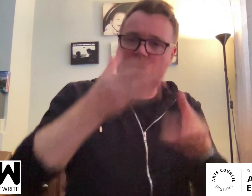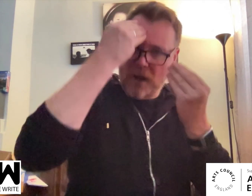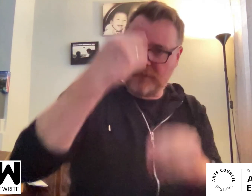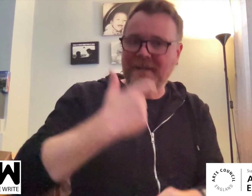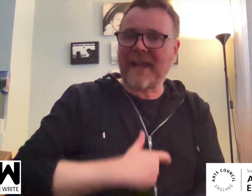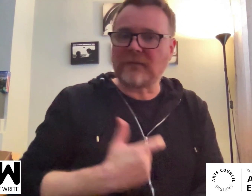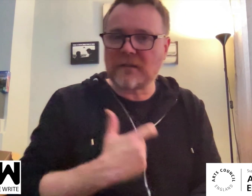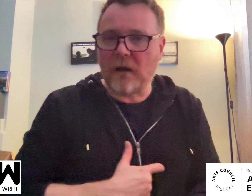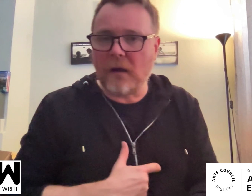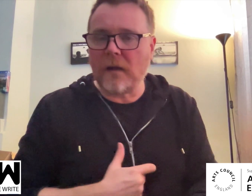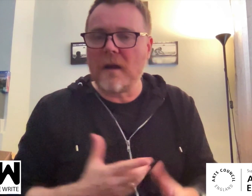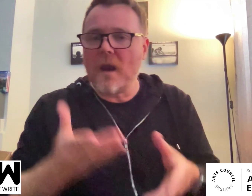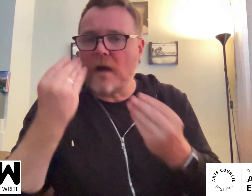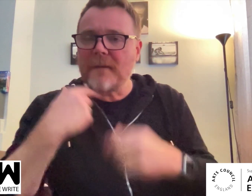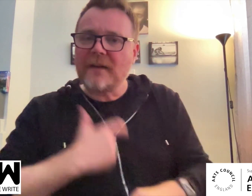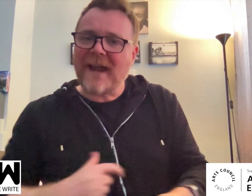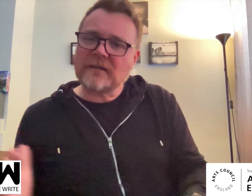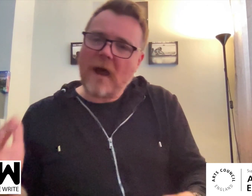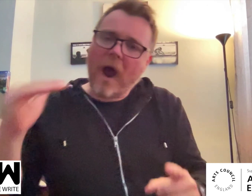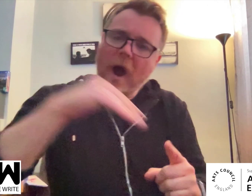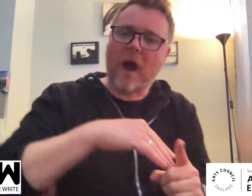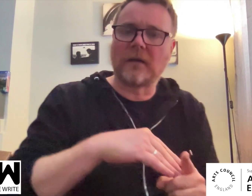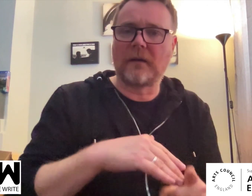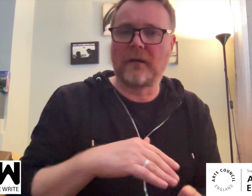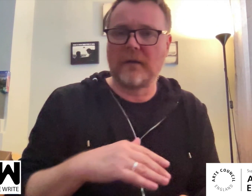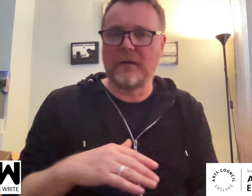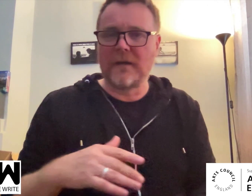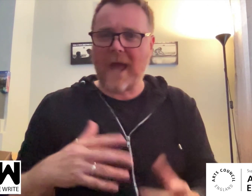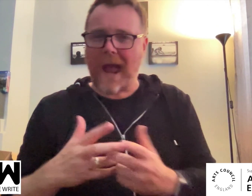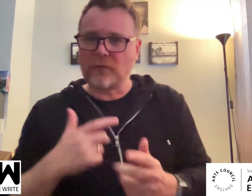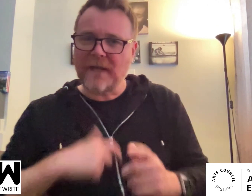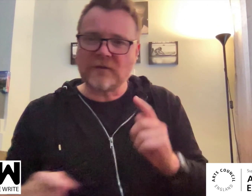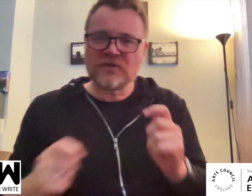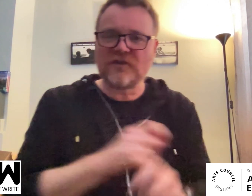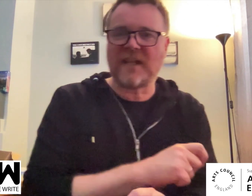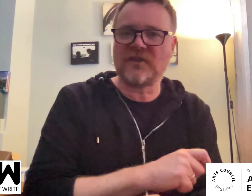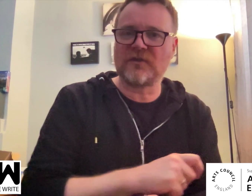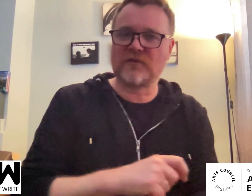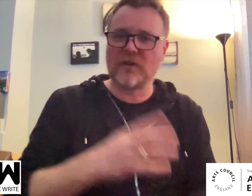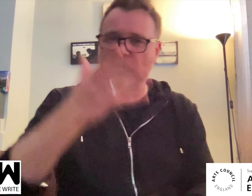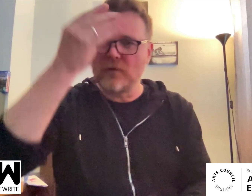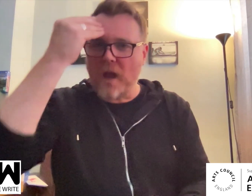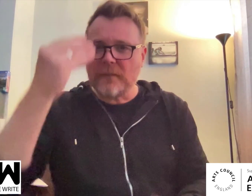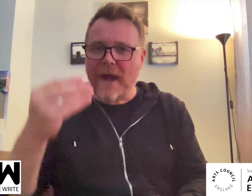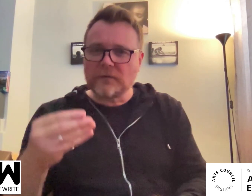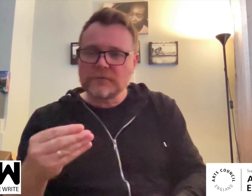structure, you've learnt about characters, you've learnt about character arcs, how to, change, how a